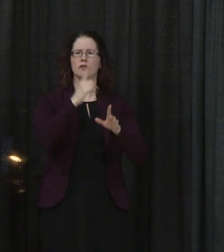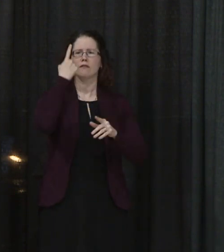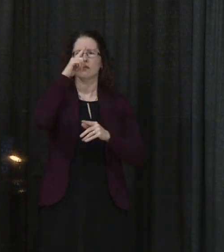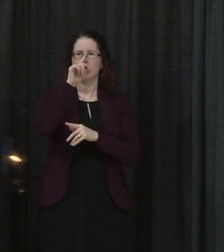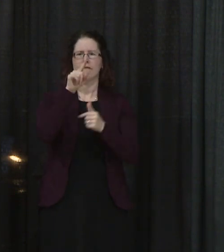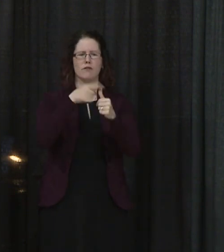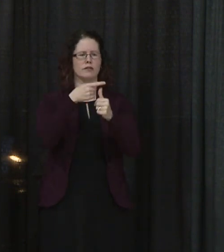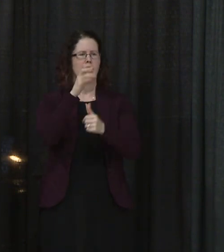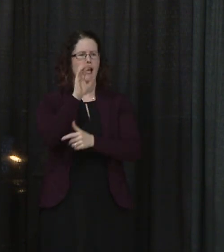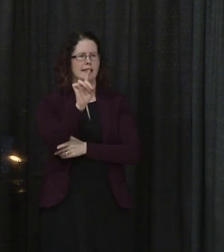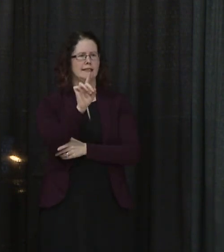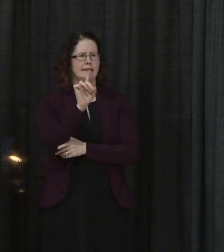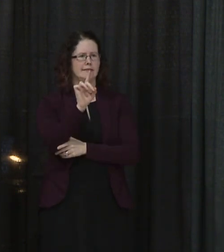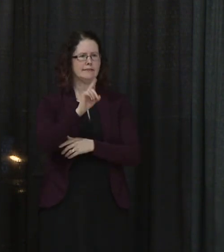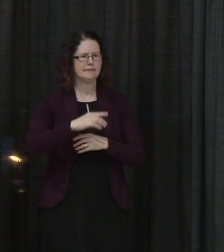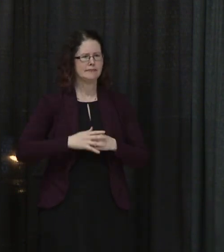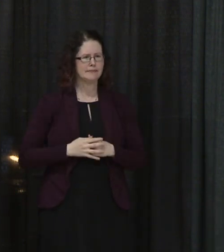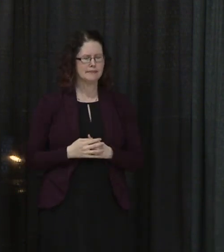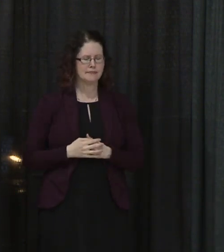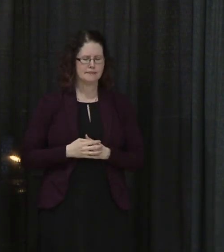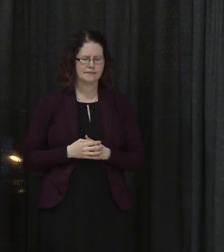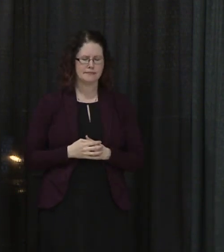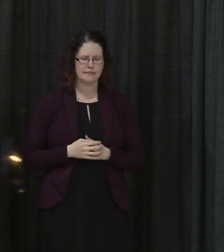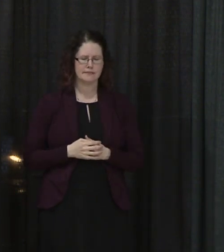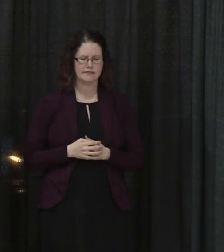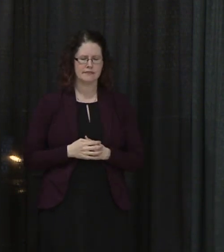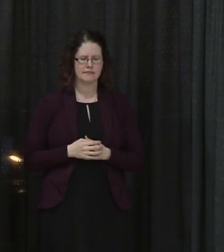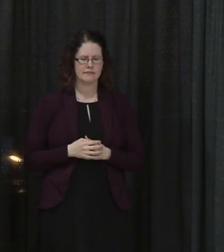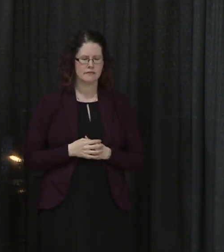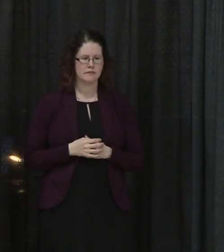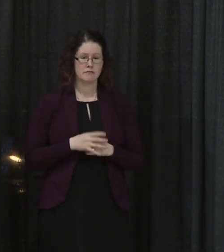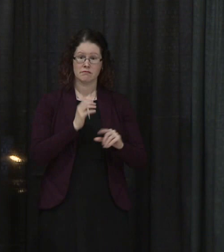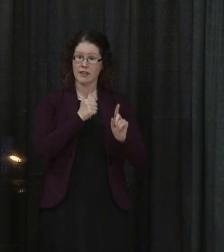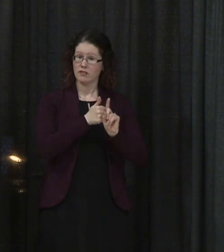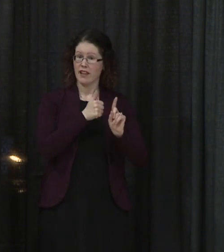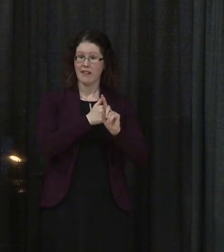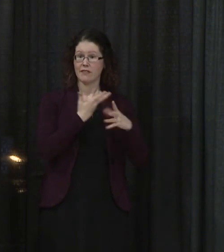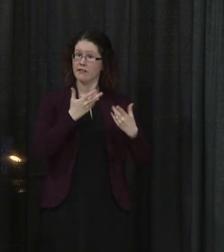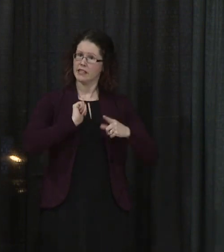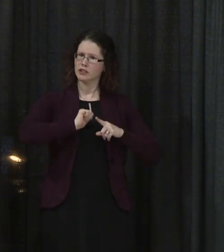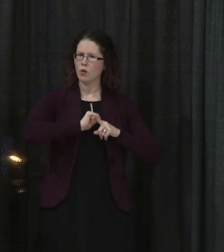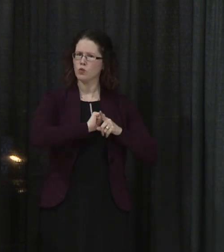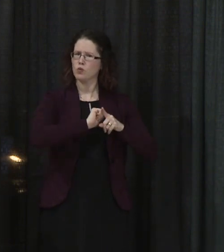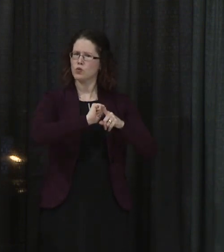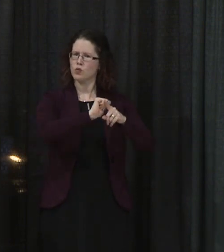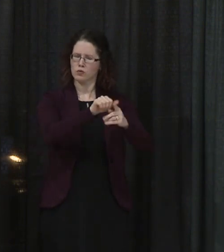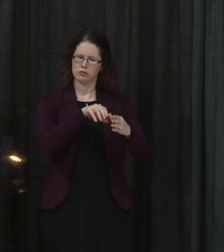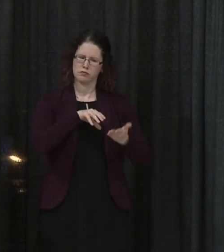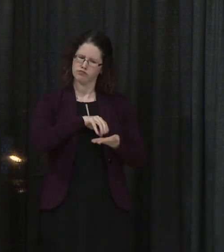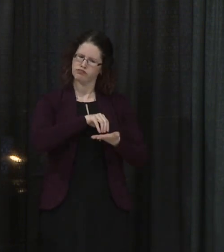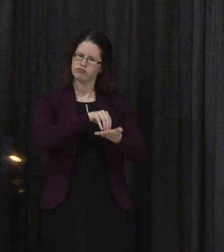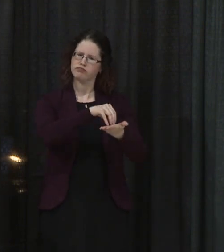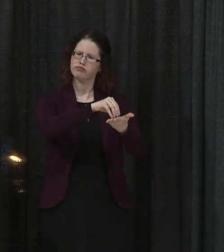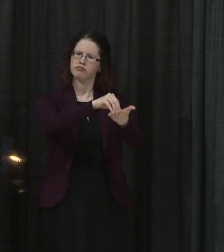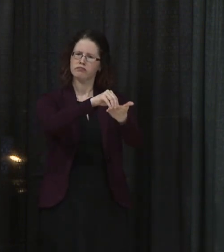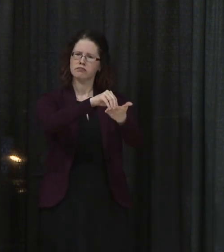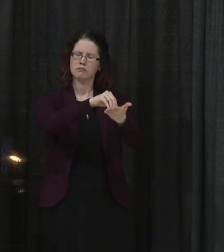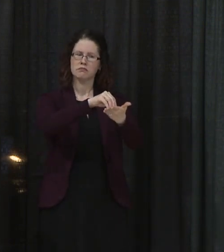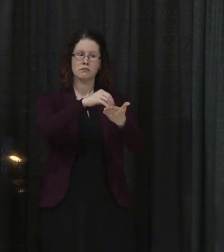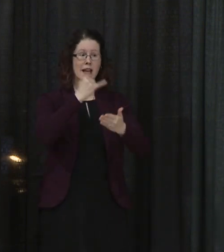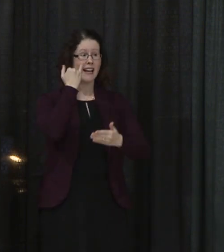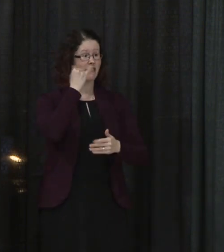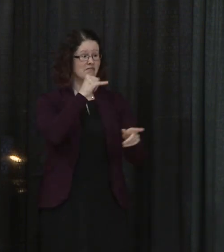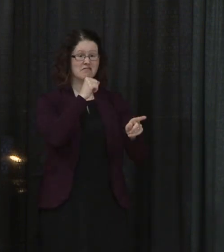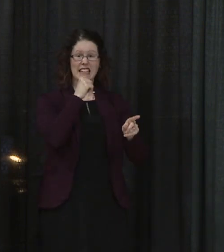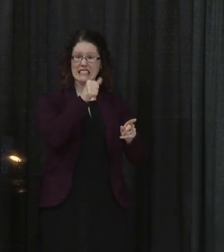Aid Program. If it wasn't for her commitment to lifelong learning and her willingness to help me that day, I could have